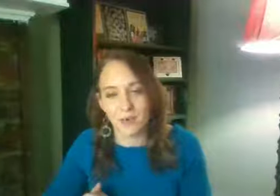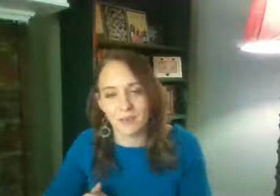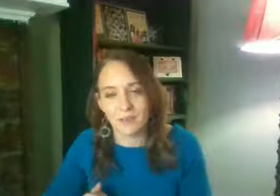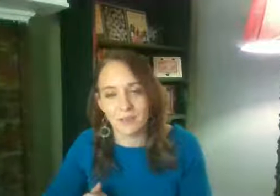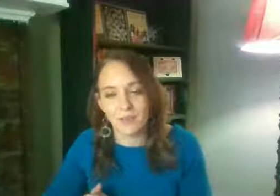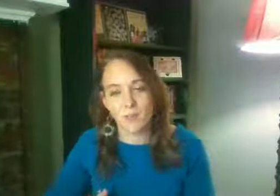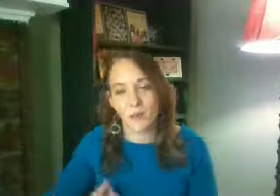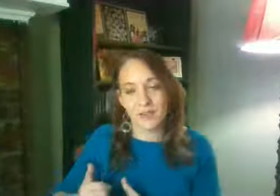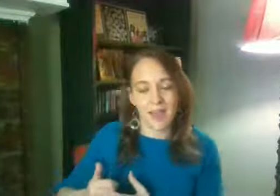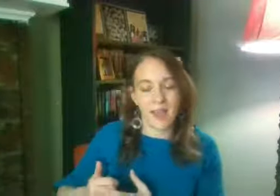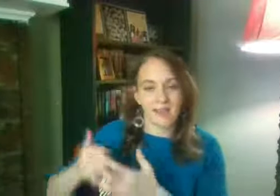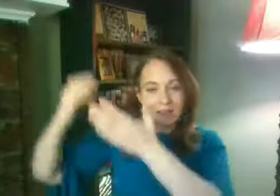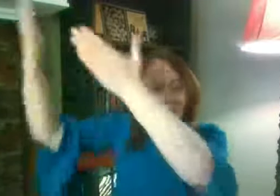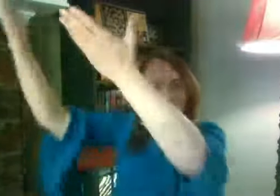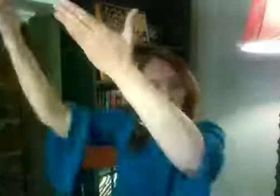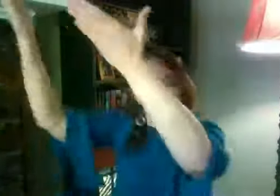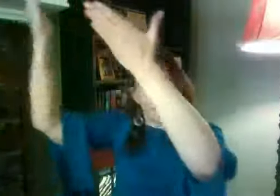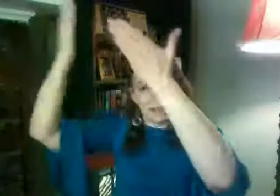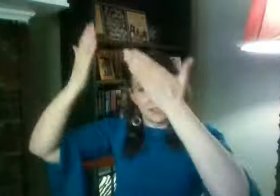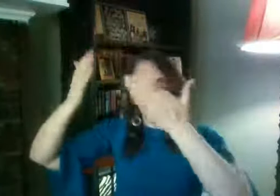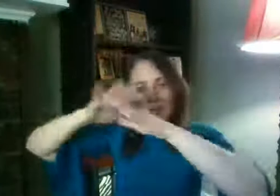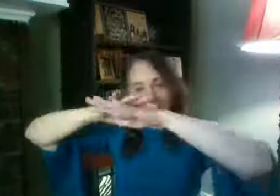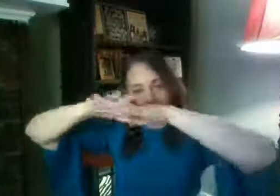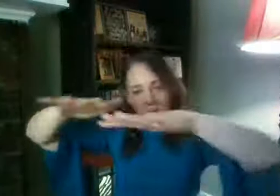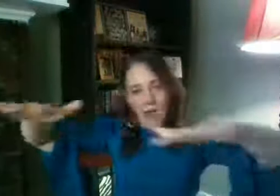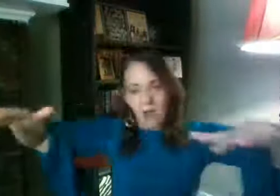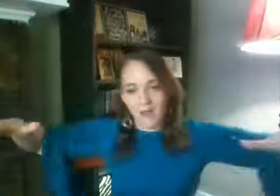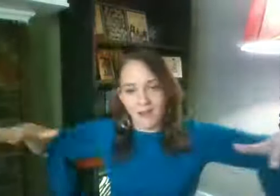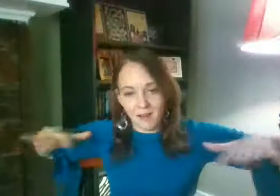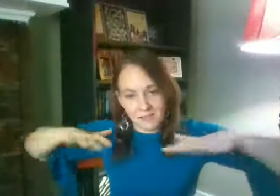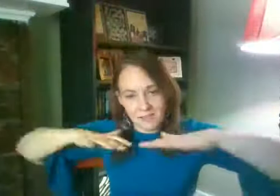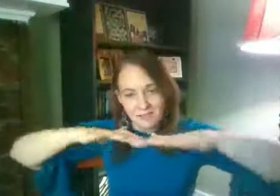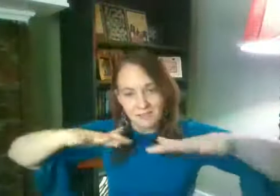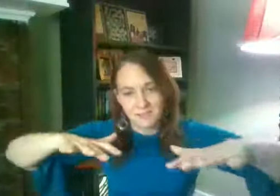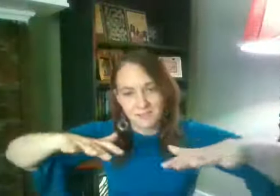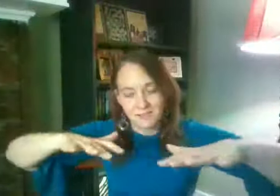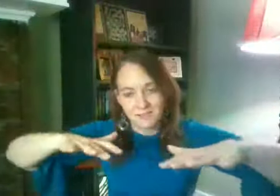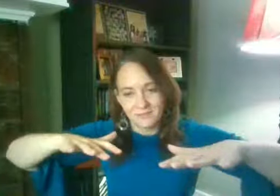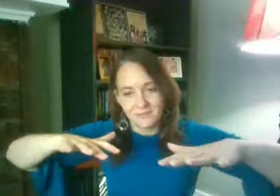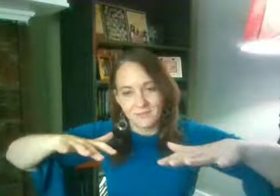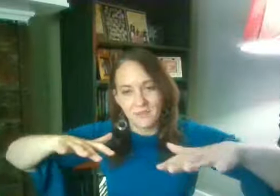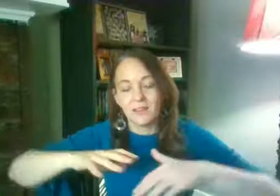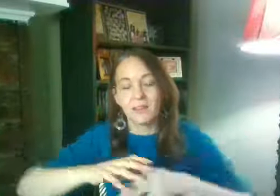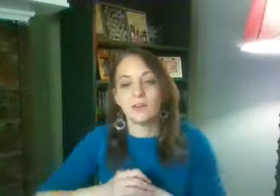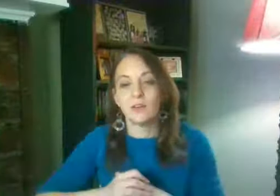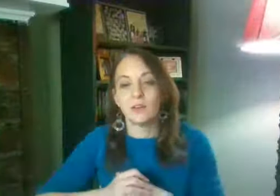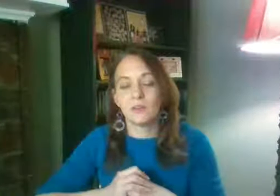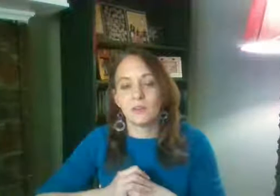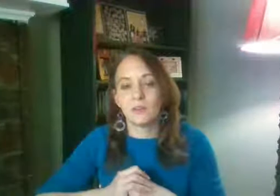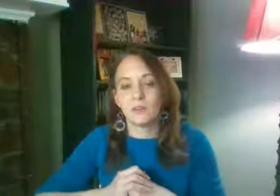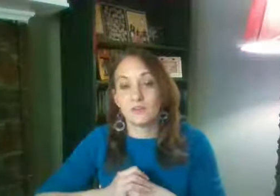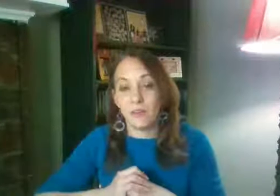Israel. So we're going to say, we'll bring it down on us.